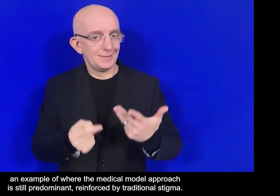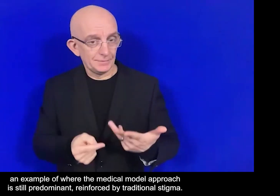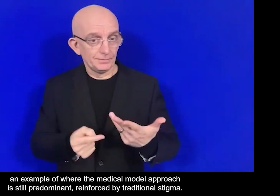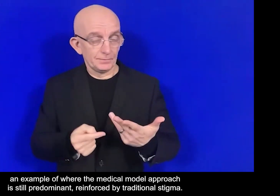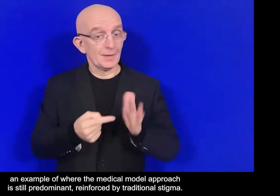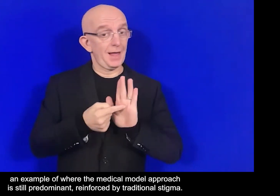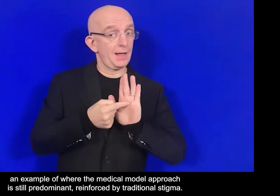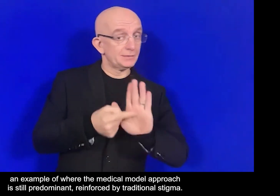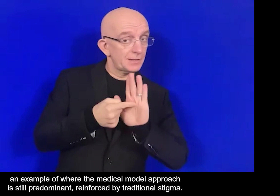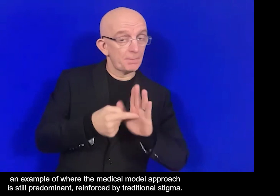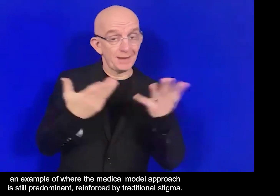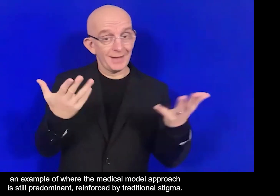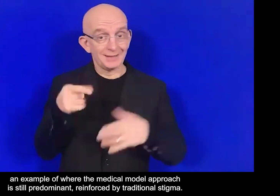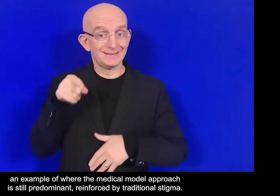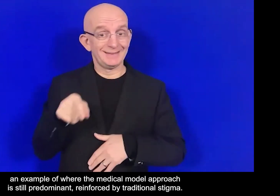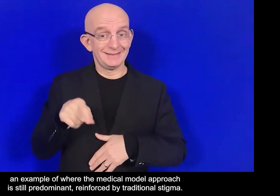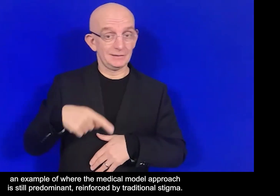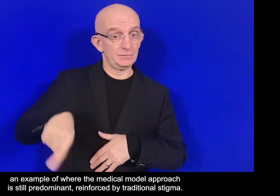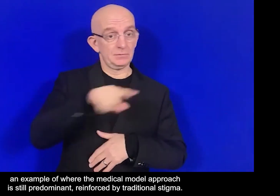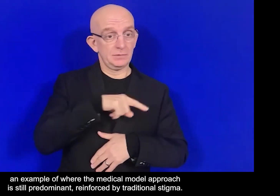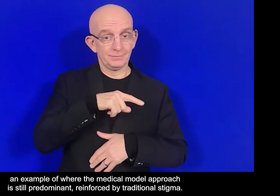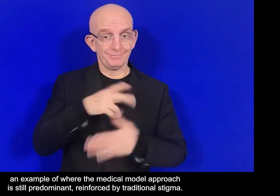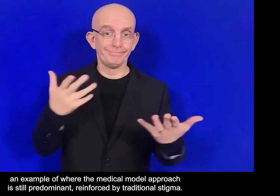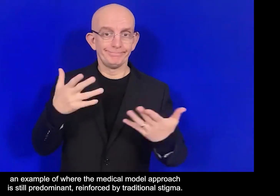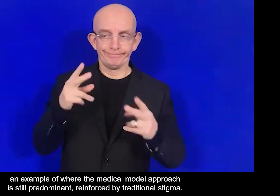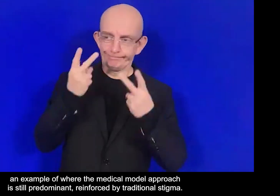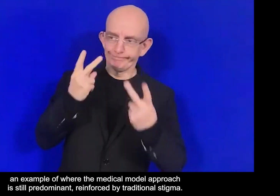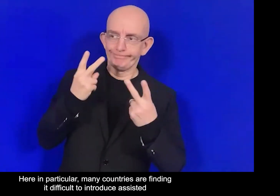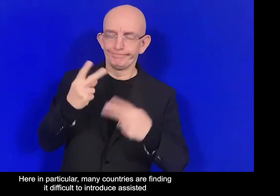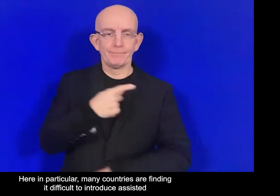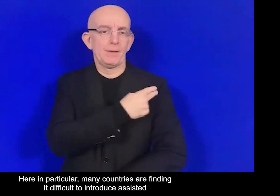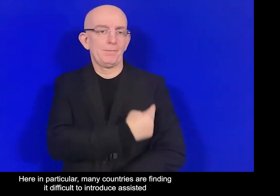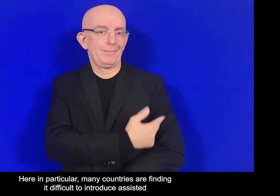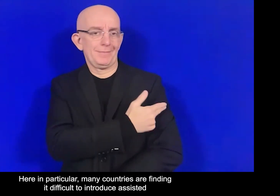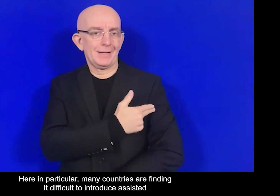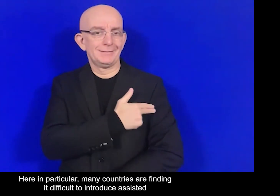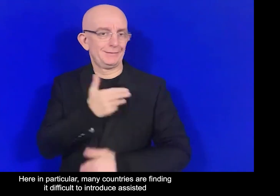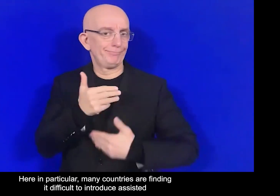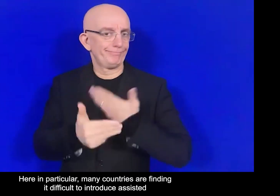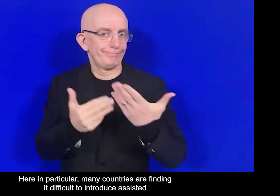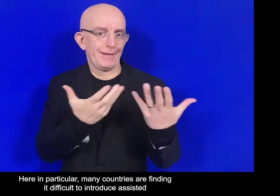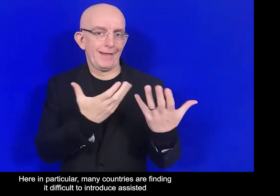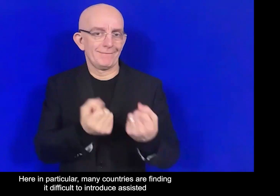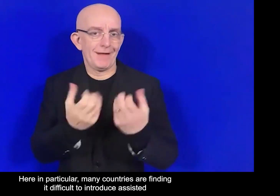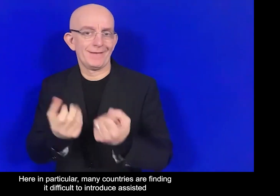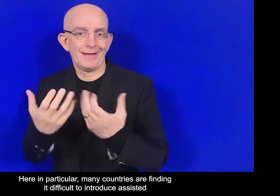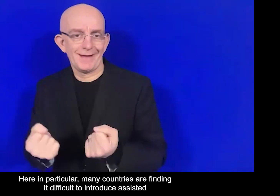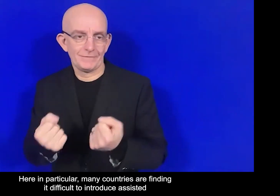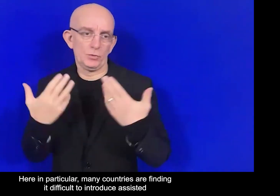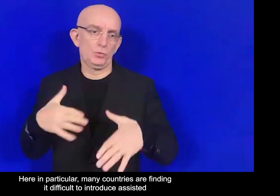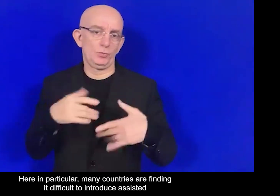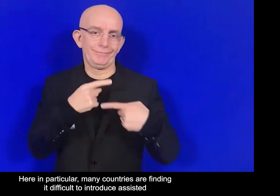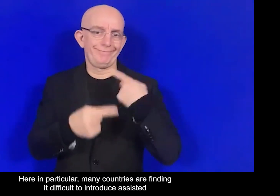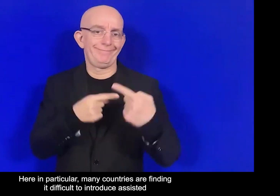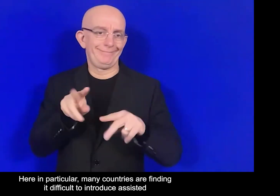still predominant, reinforced by traditional stigma. Here in particular, many